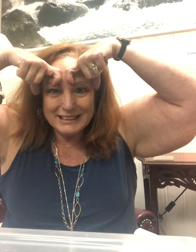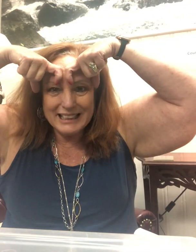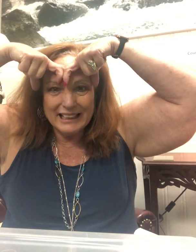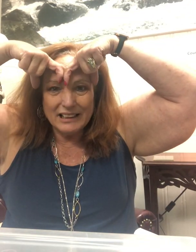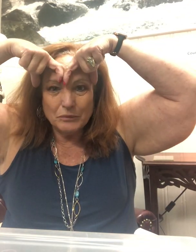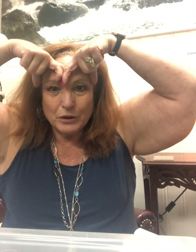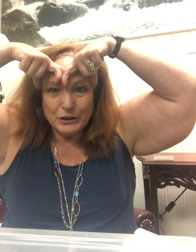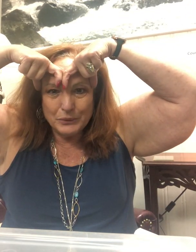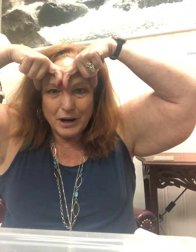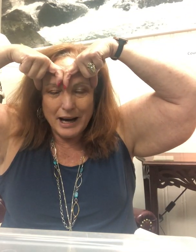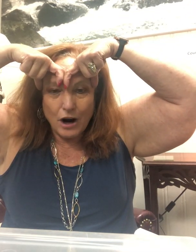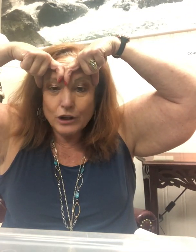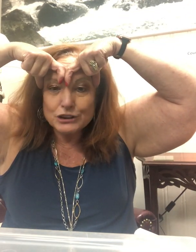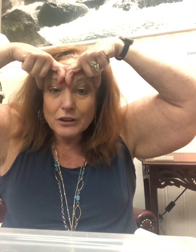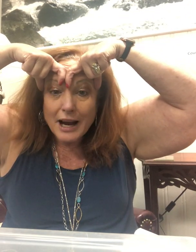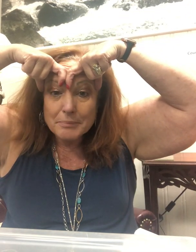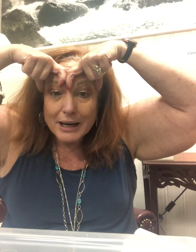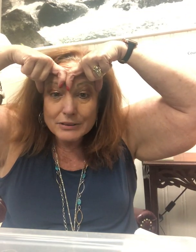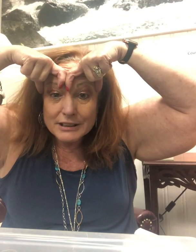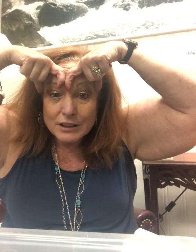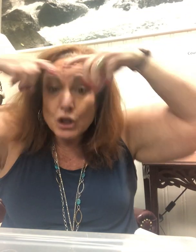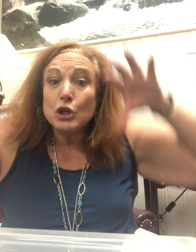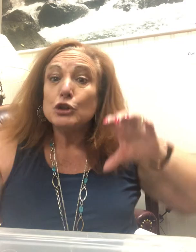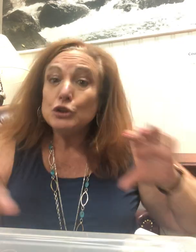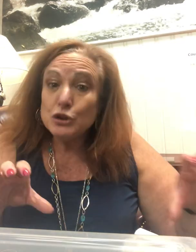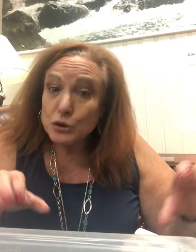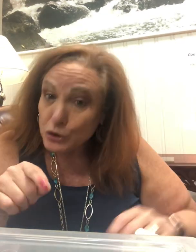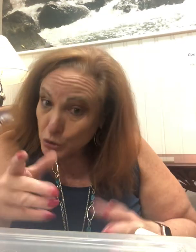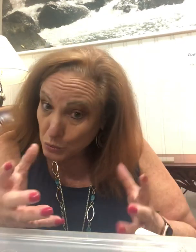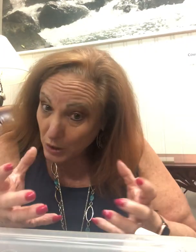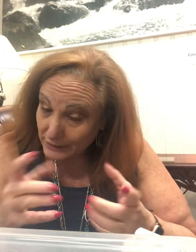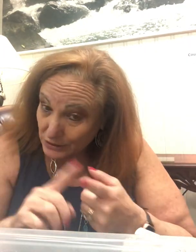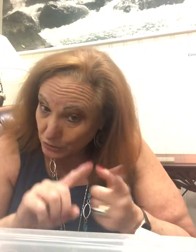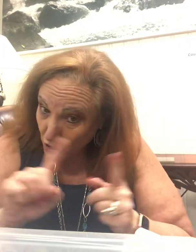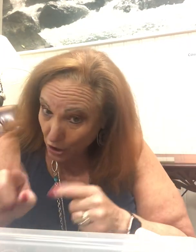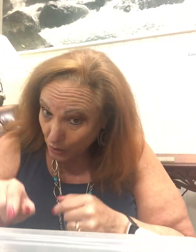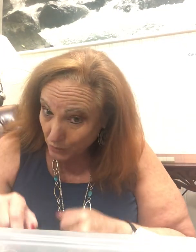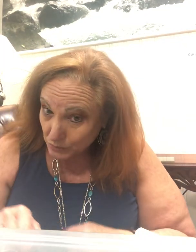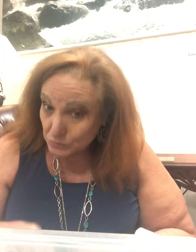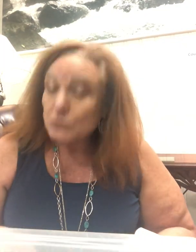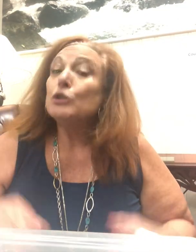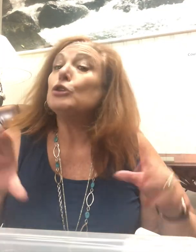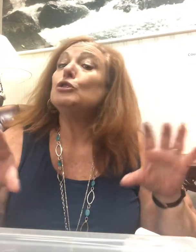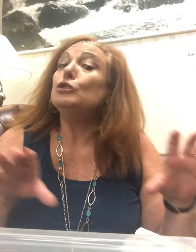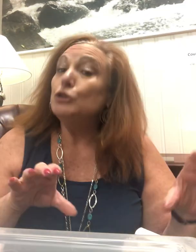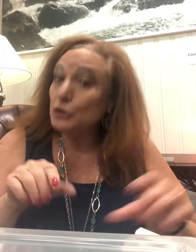that where you arch your eyebrows, do you want to go? Do